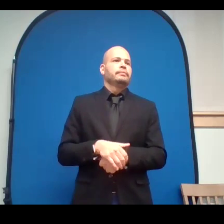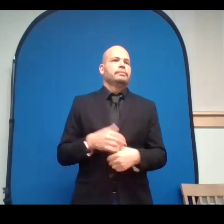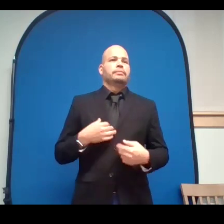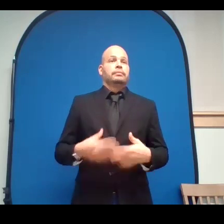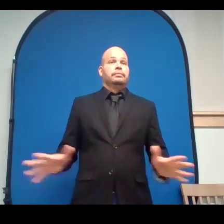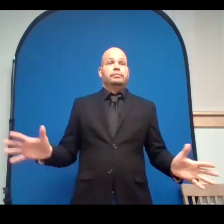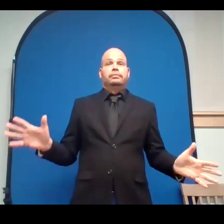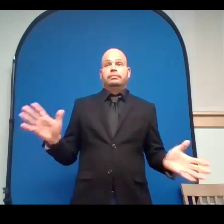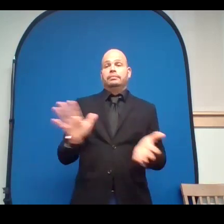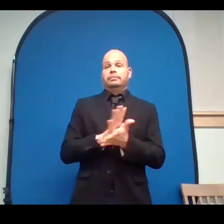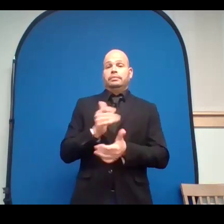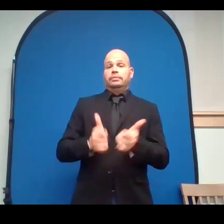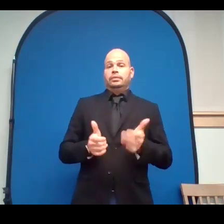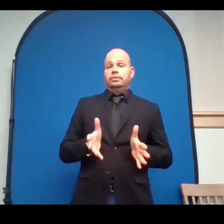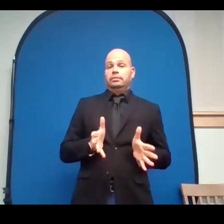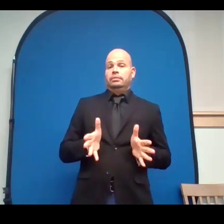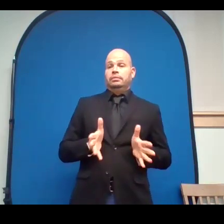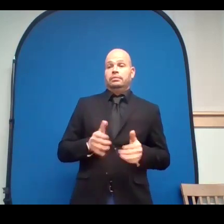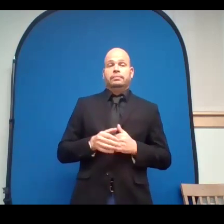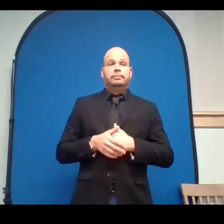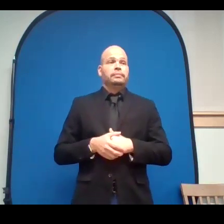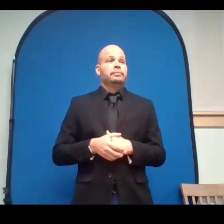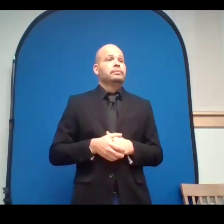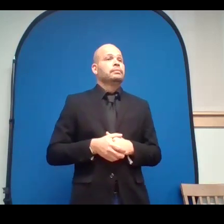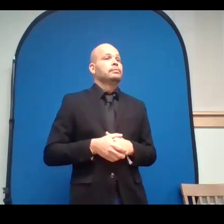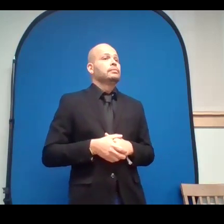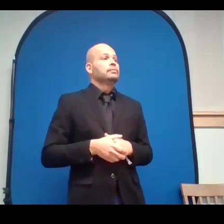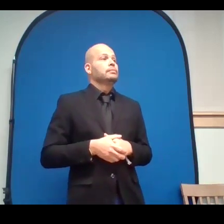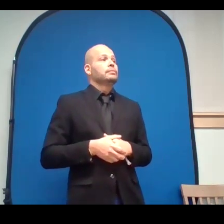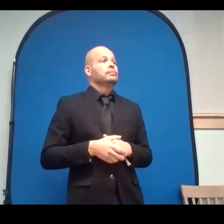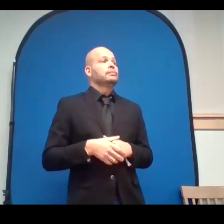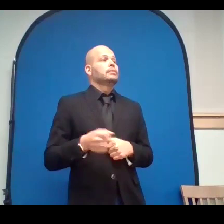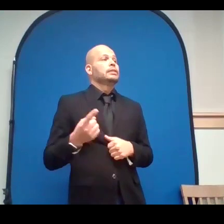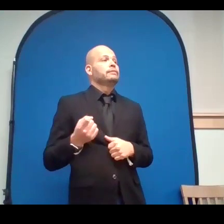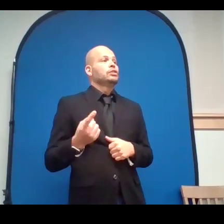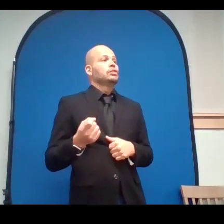It's at 11. Up in the upper right hand corner, it should say 11. It'll be in the four at least.